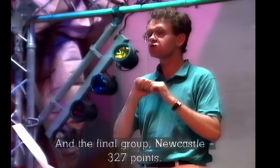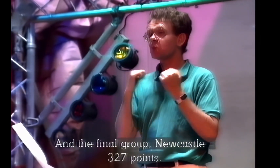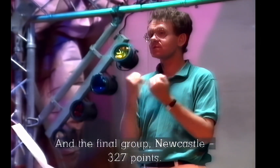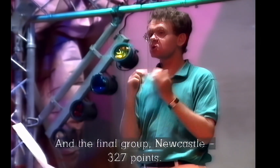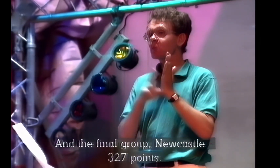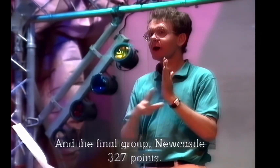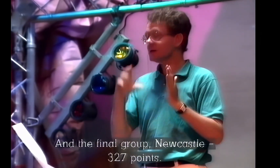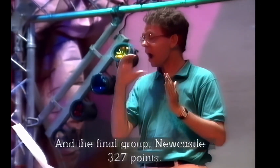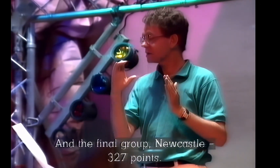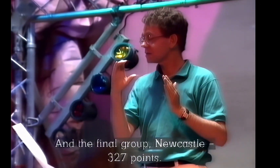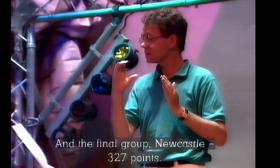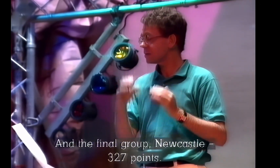And the final group, Newcastle,